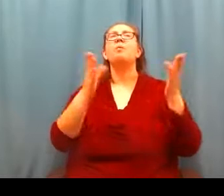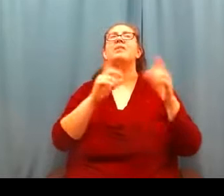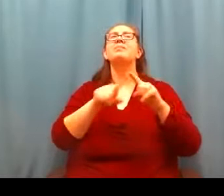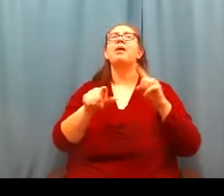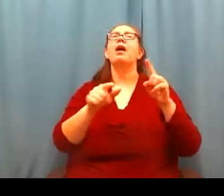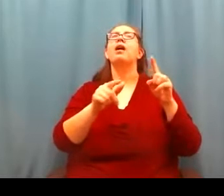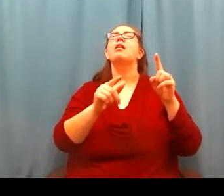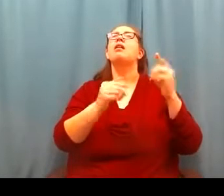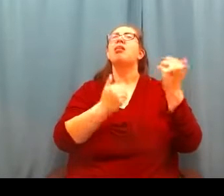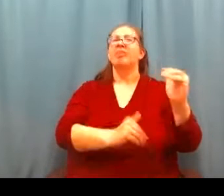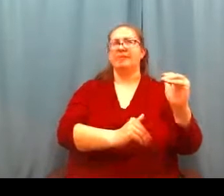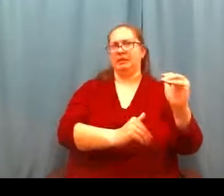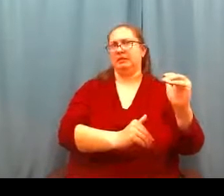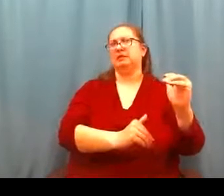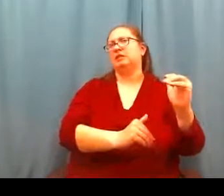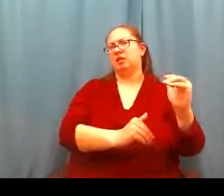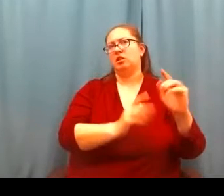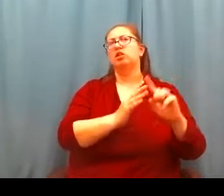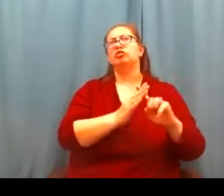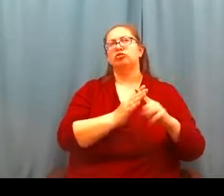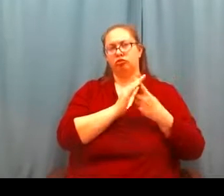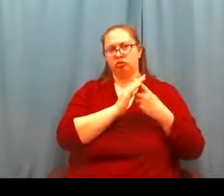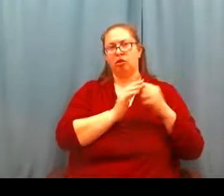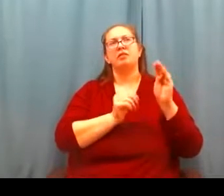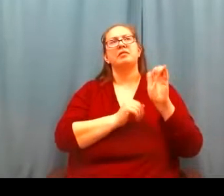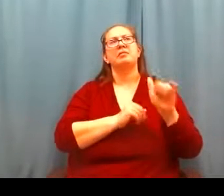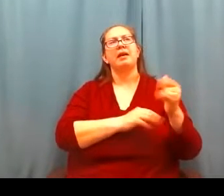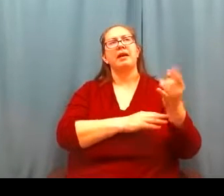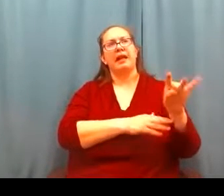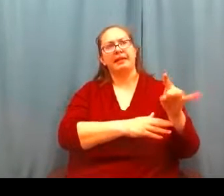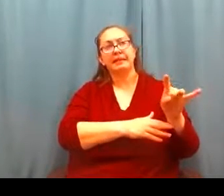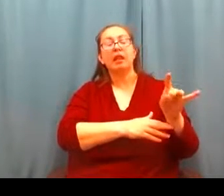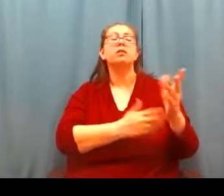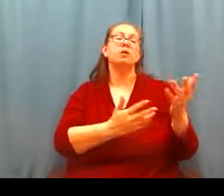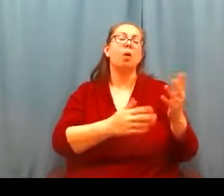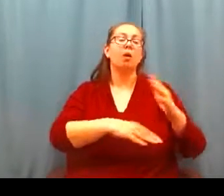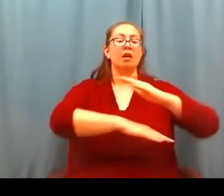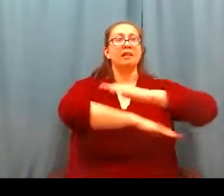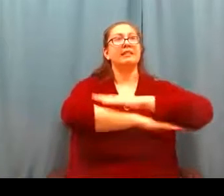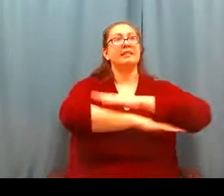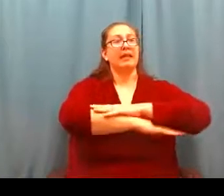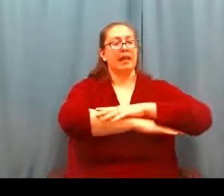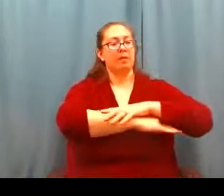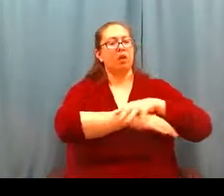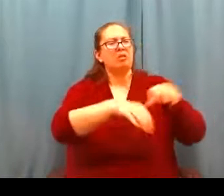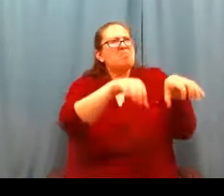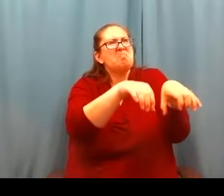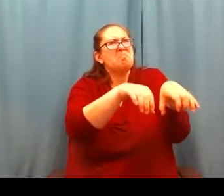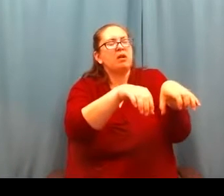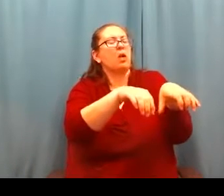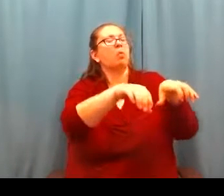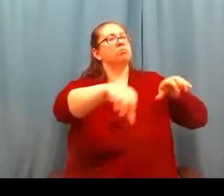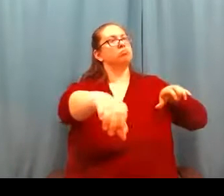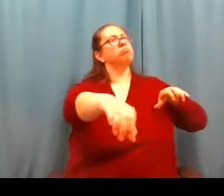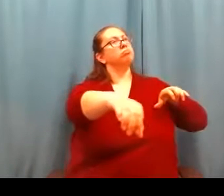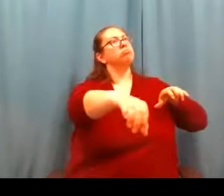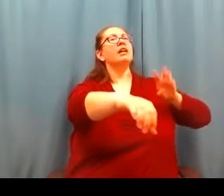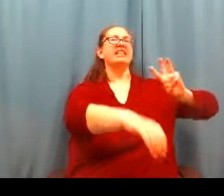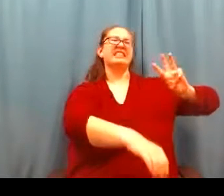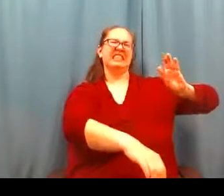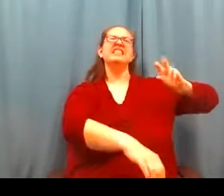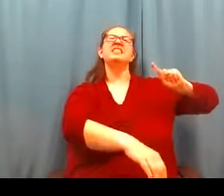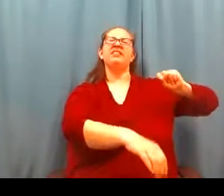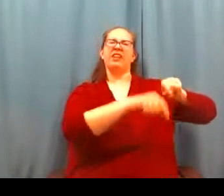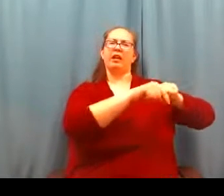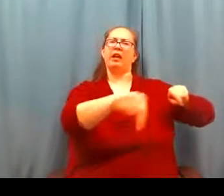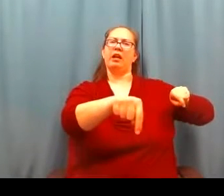the 18th. So their tables have to be 6 feet apart. So people have to be 6 feet apart. They'll have to have some partitions. Maybe they have booths there.